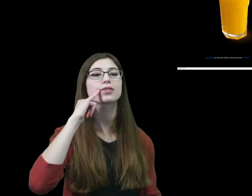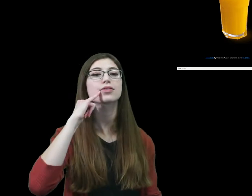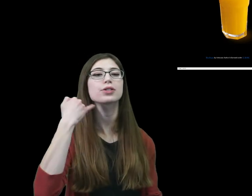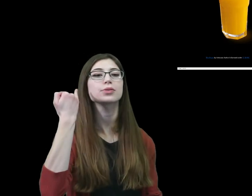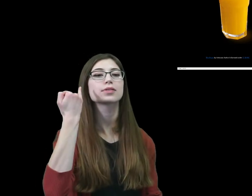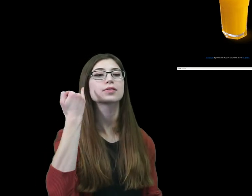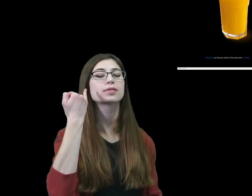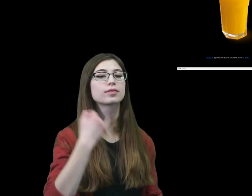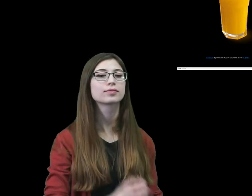Juice.